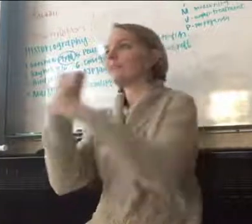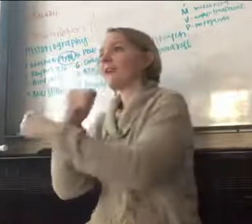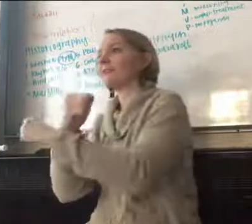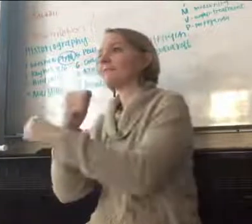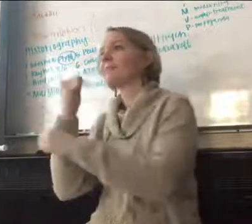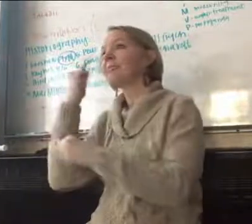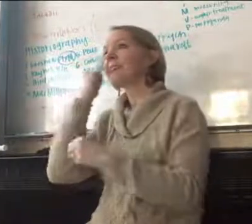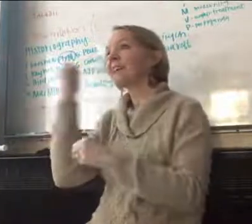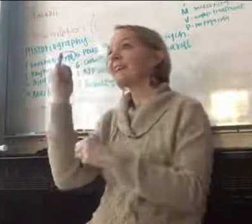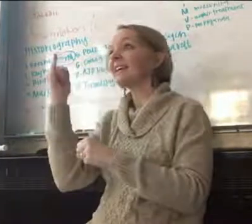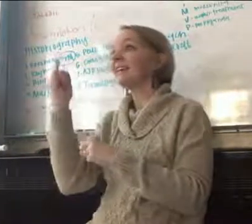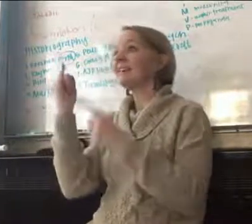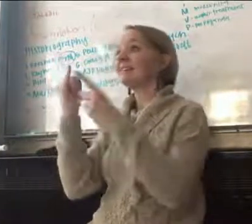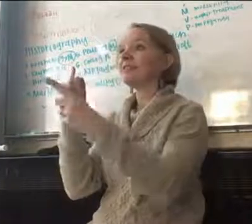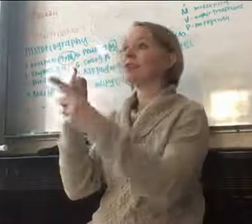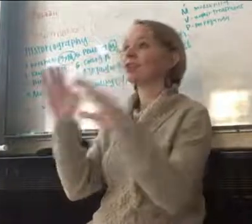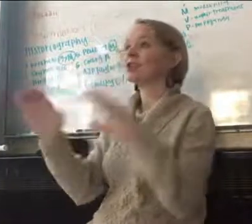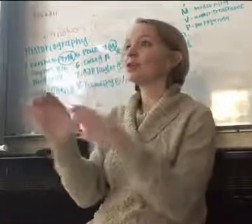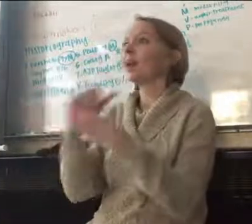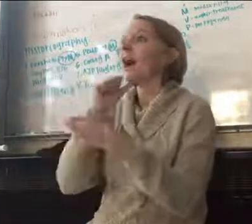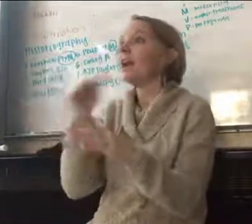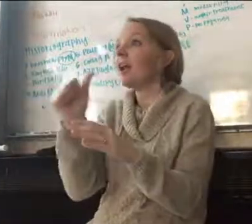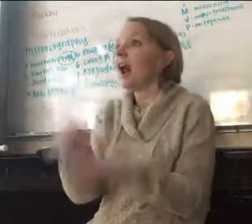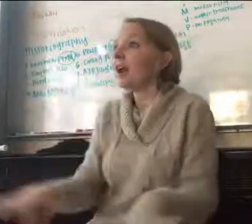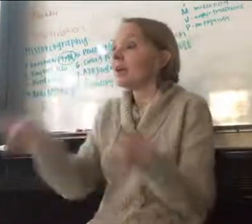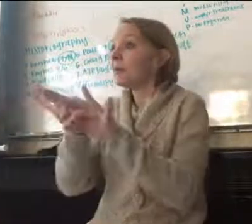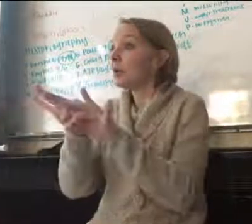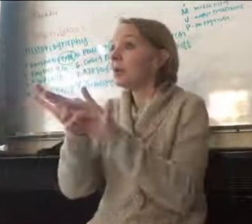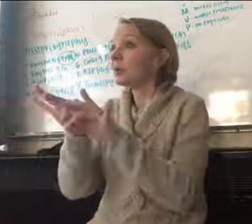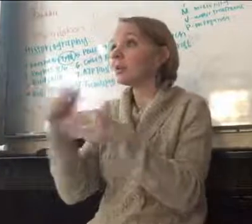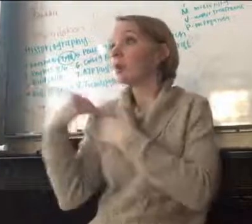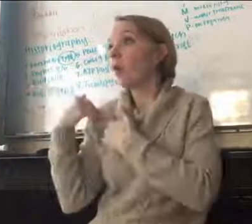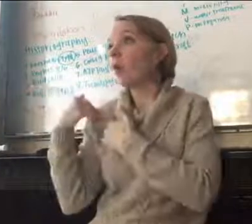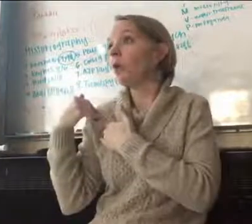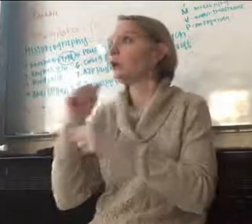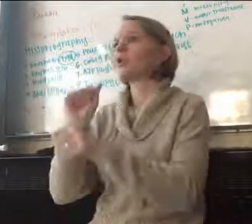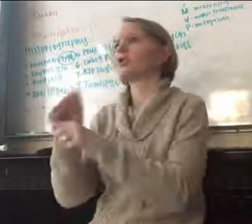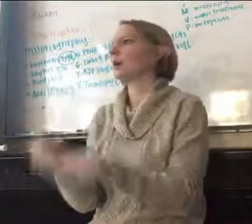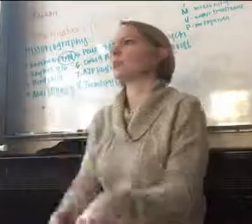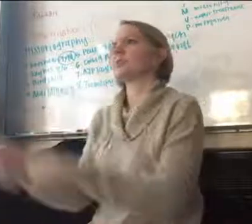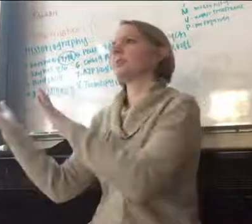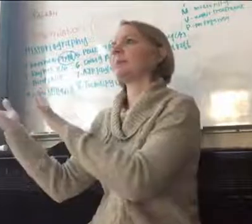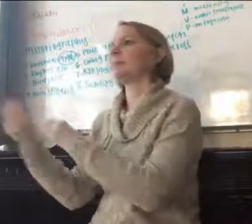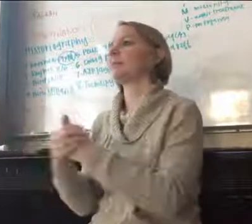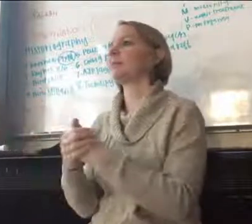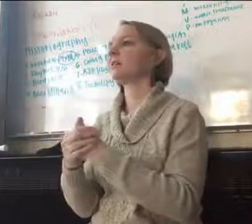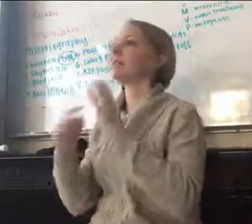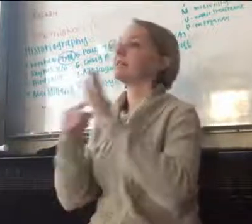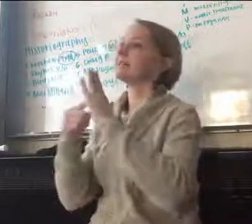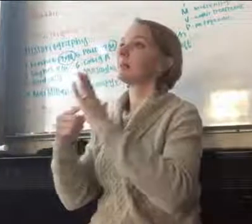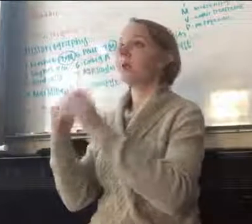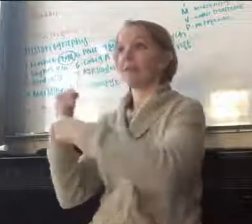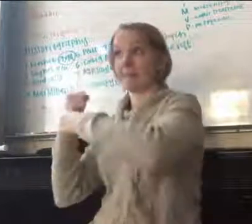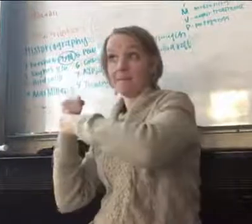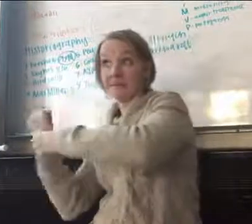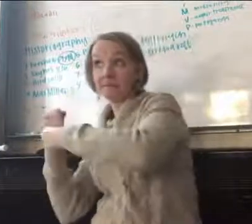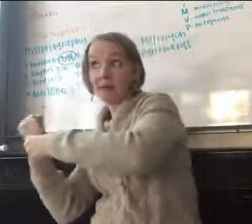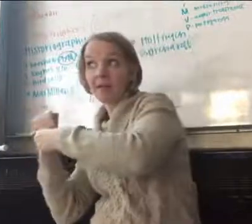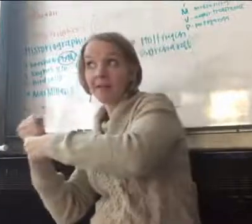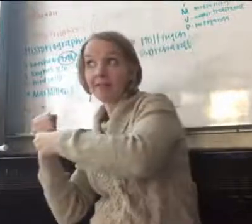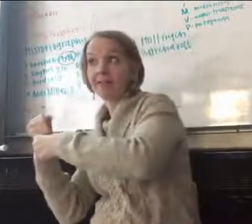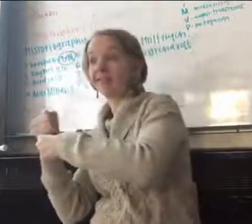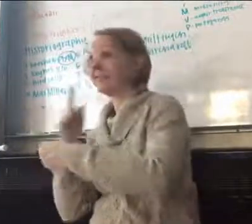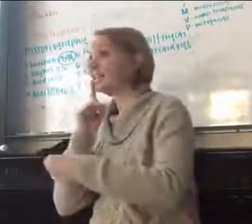non-important, non-wartime role, your job was eliminated. So let me give you an example. Let's talk about baseball.